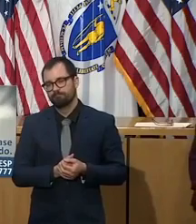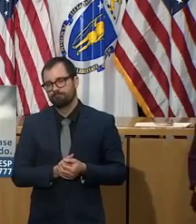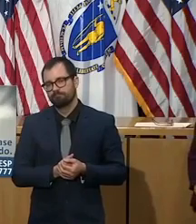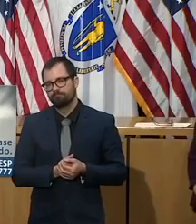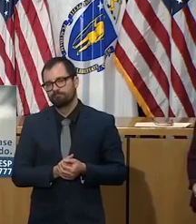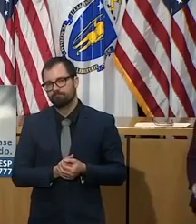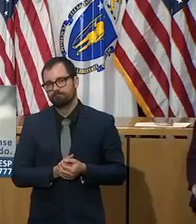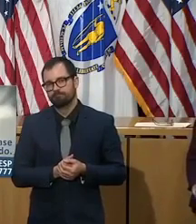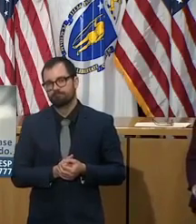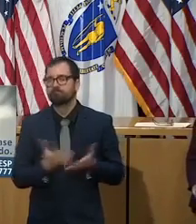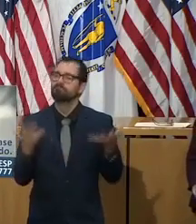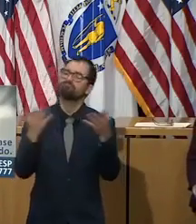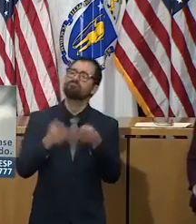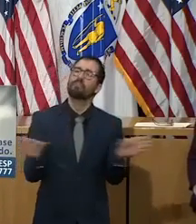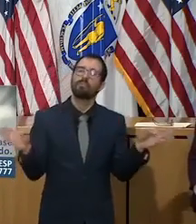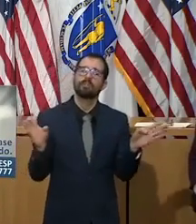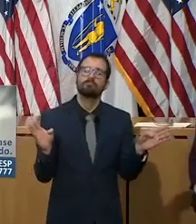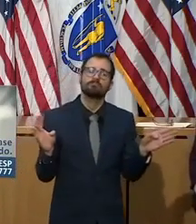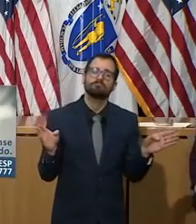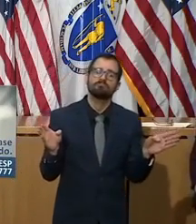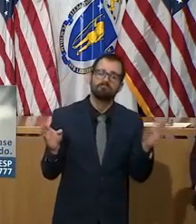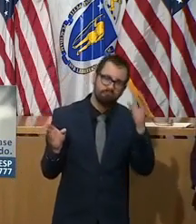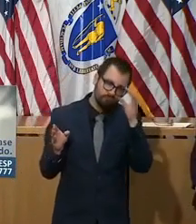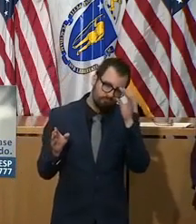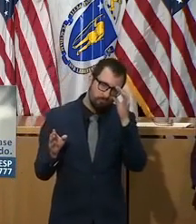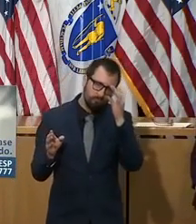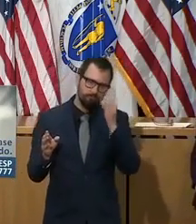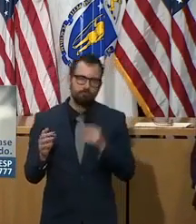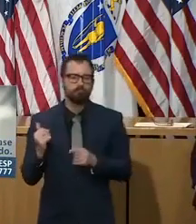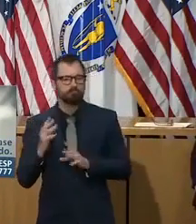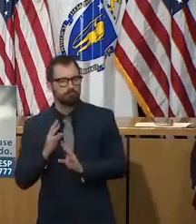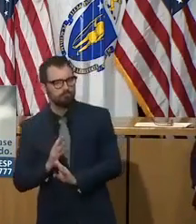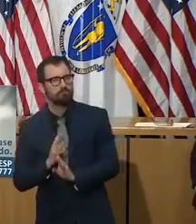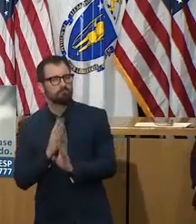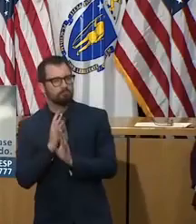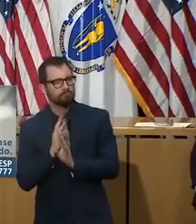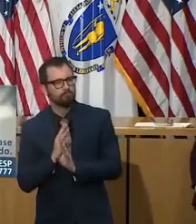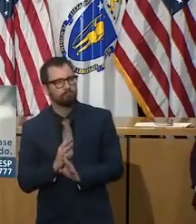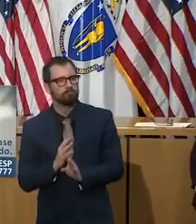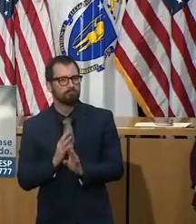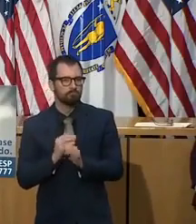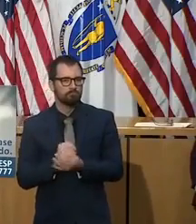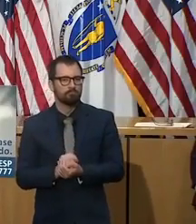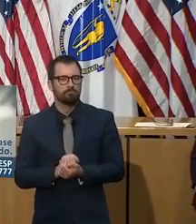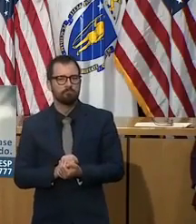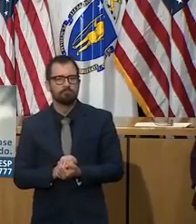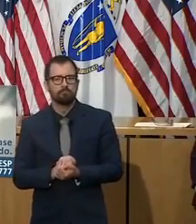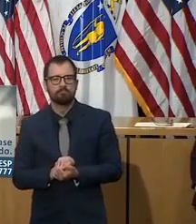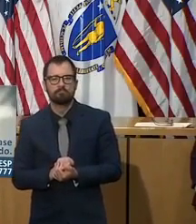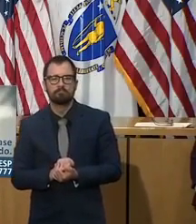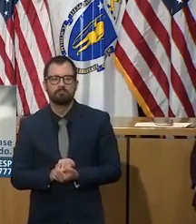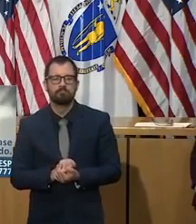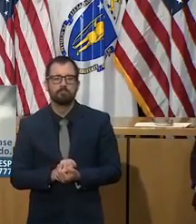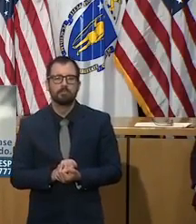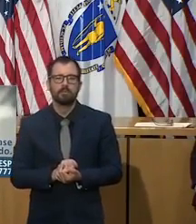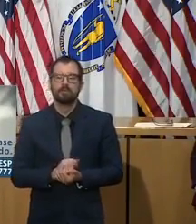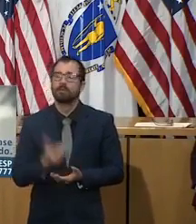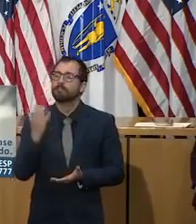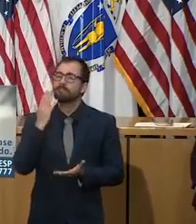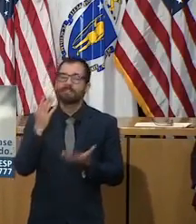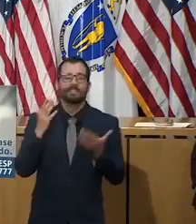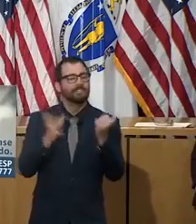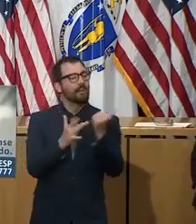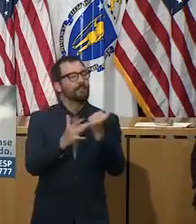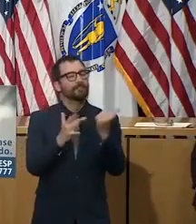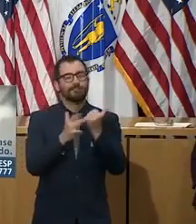communication might we be able to work with people to make available so people can at least get a face to go along with the voice. But I think we should